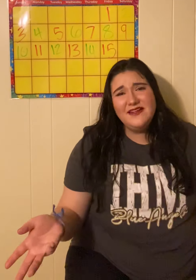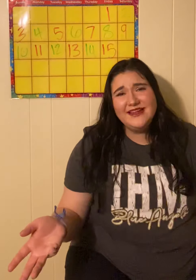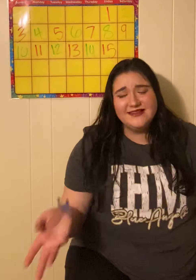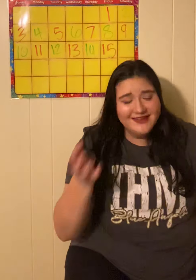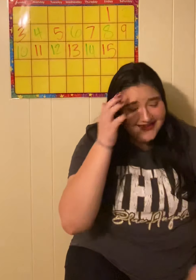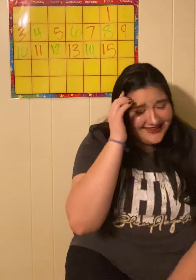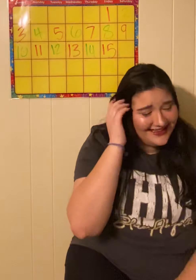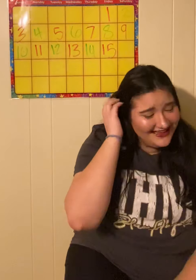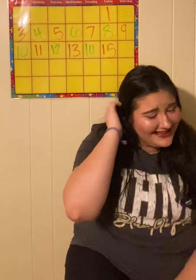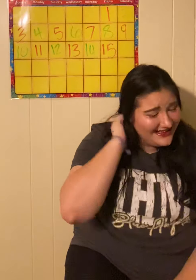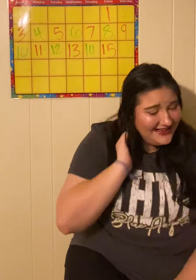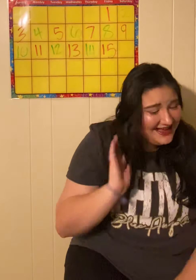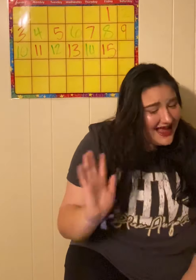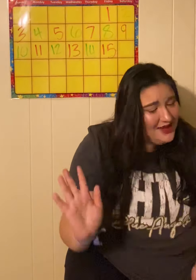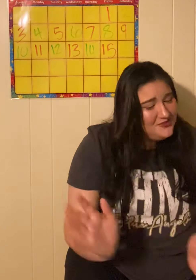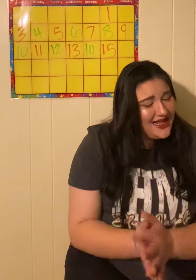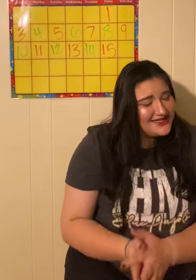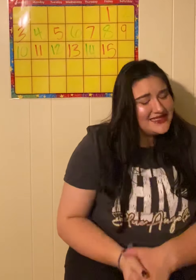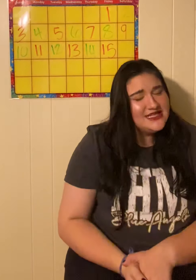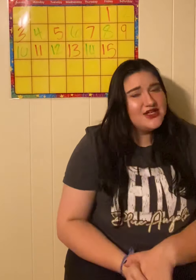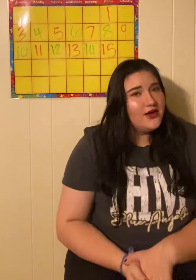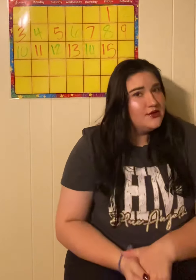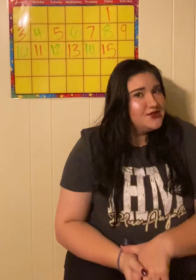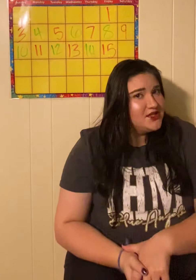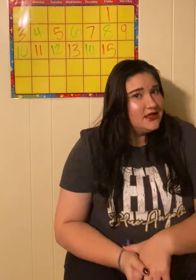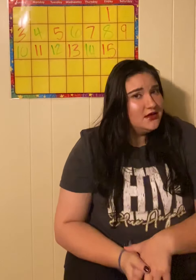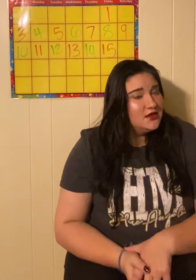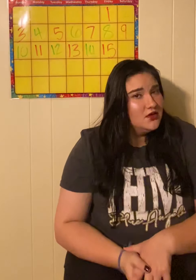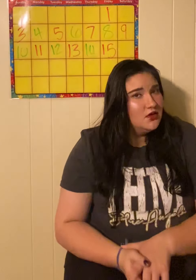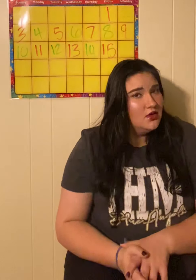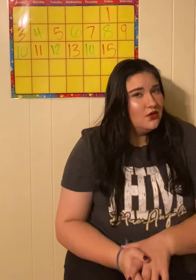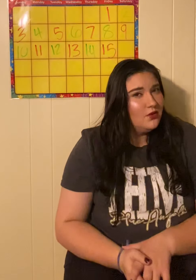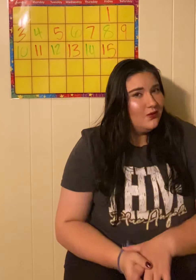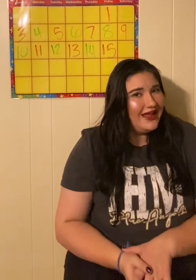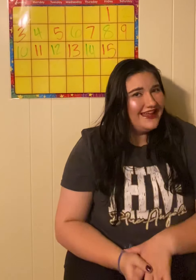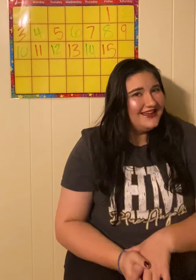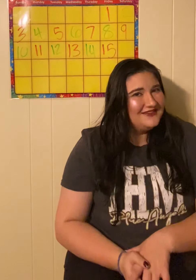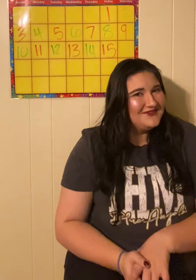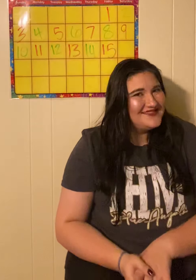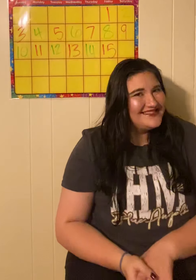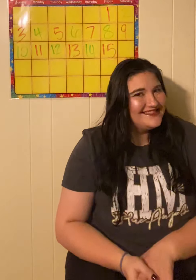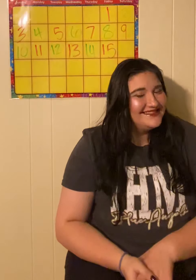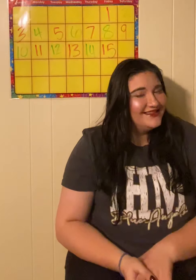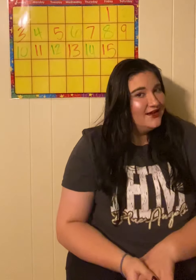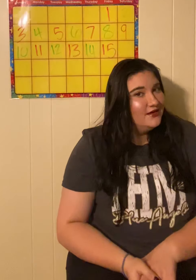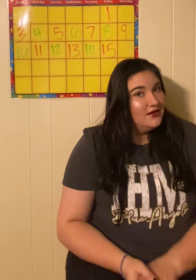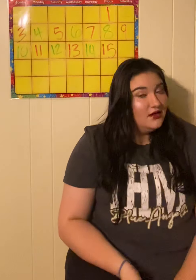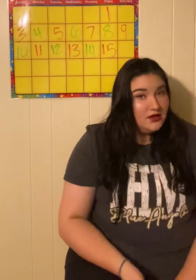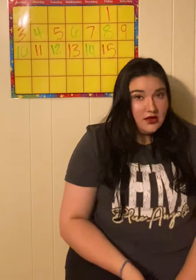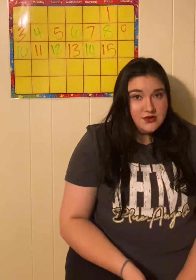fun. Up next is ocean waves.